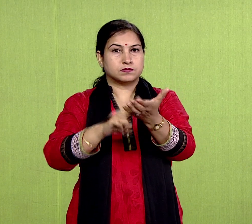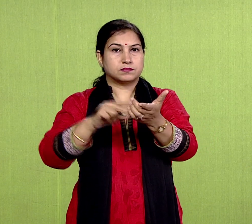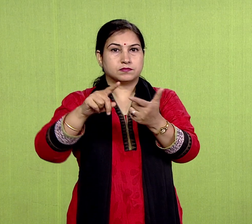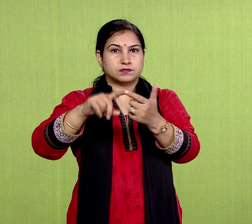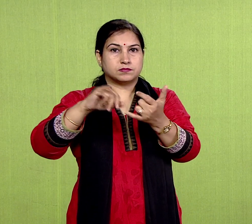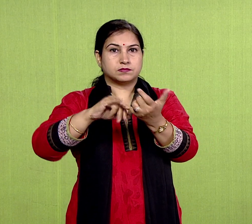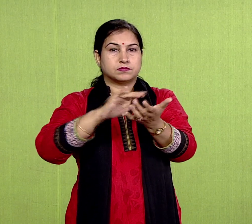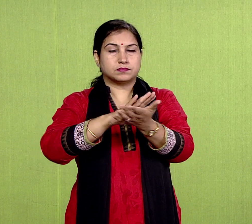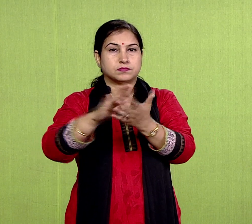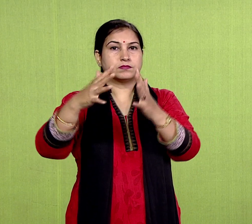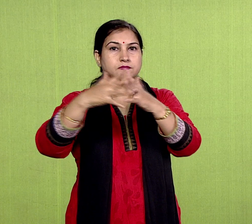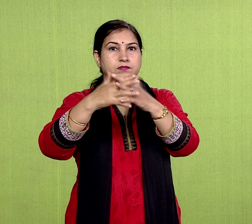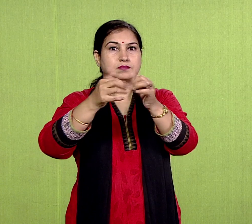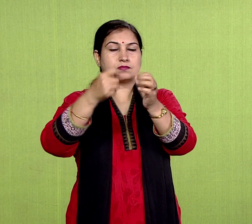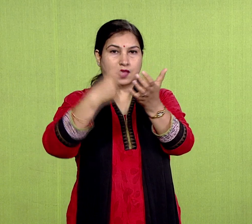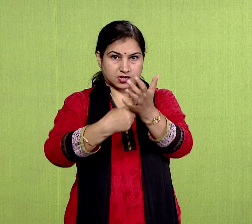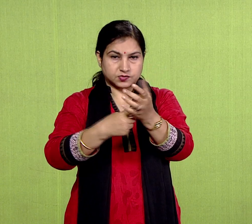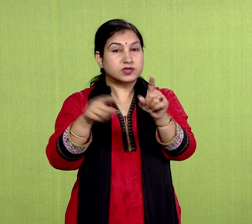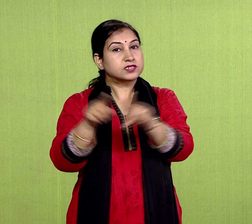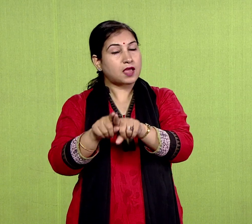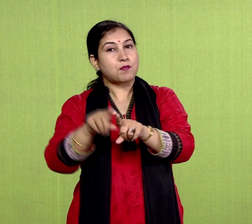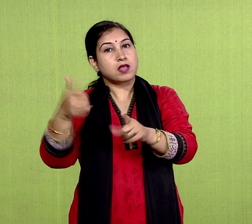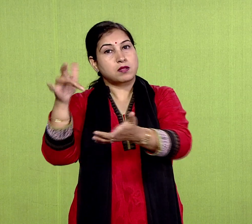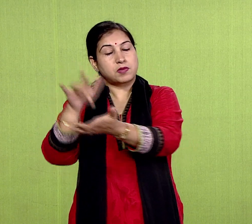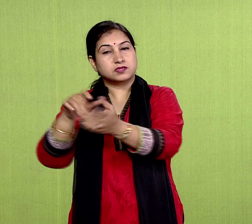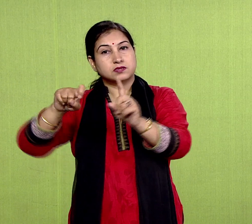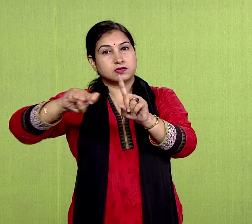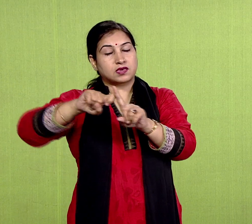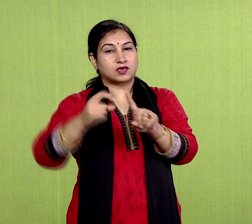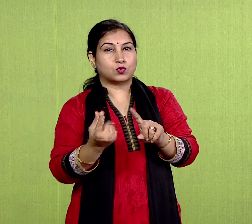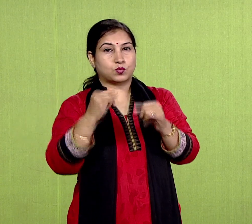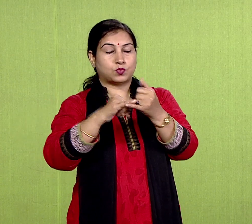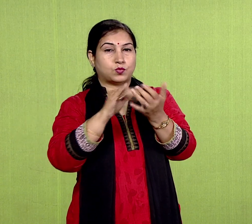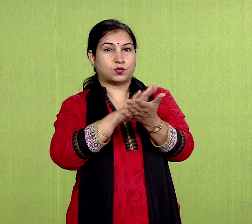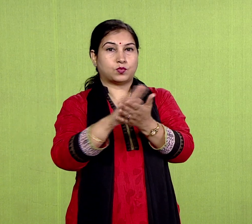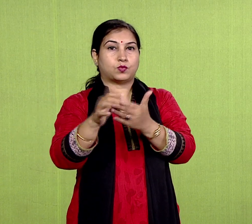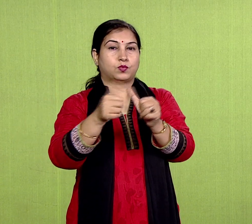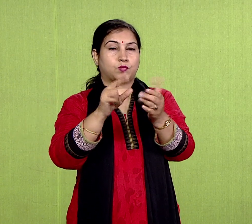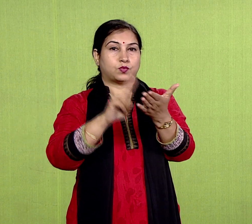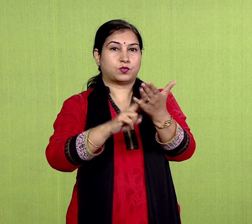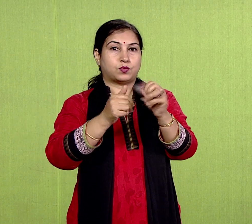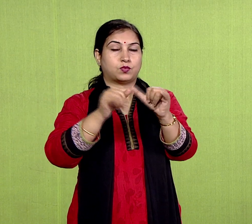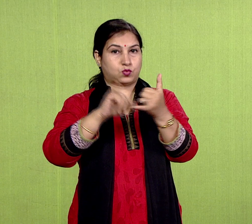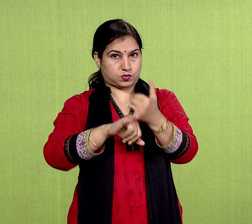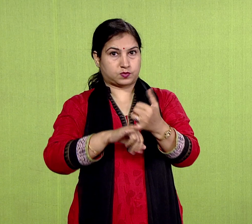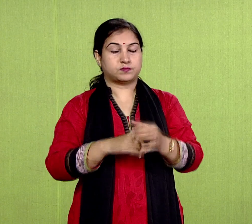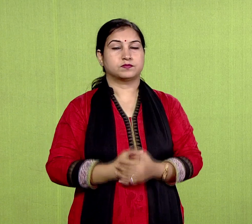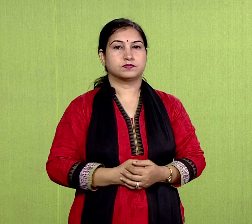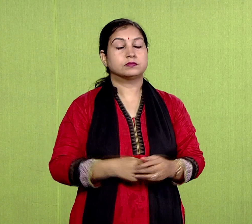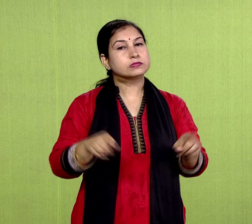and Kushanas. We also briefly discussed